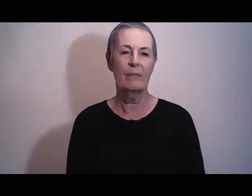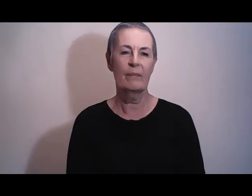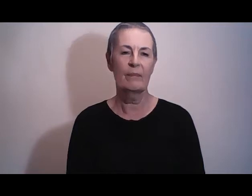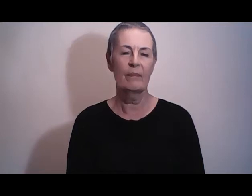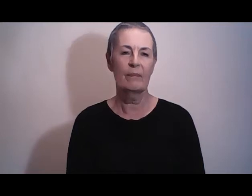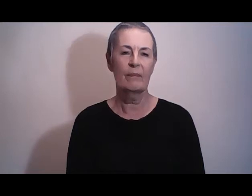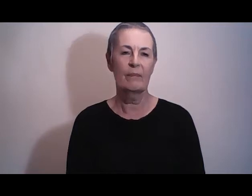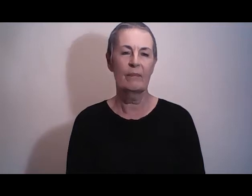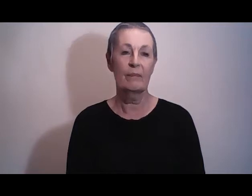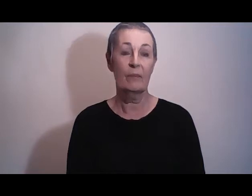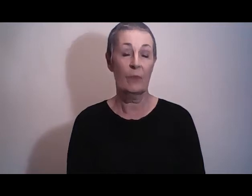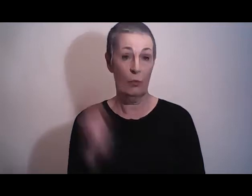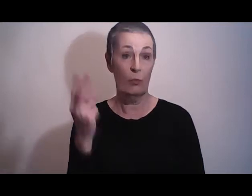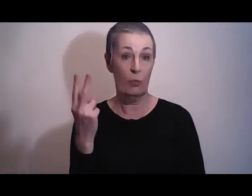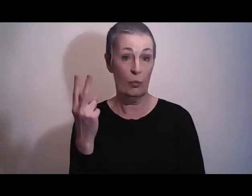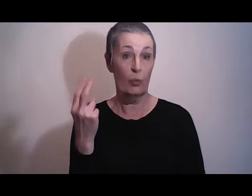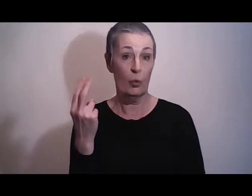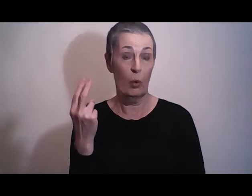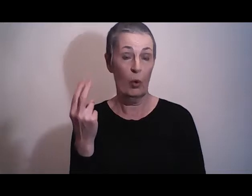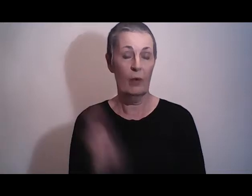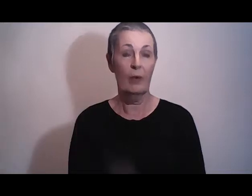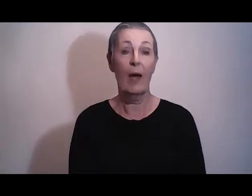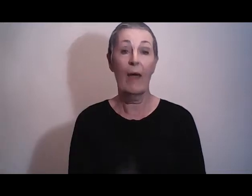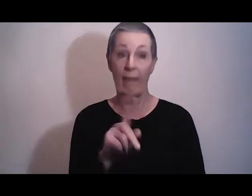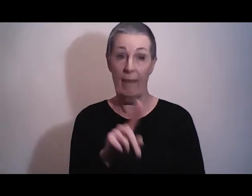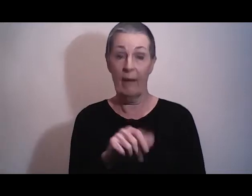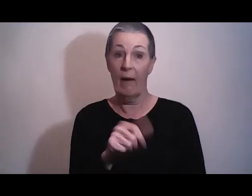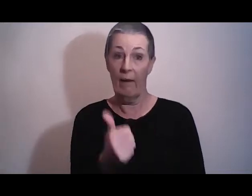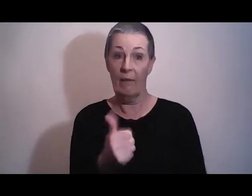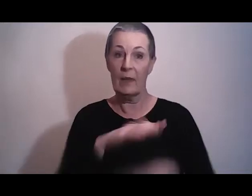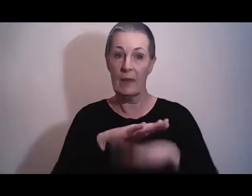So I'll do a couple more and then I'll do it sitting down.